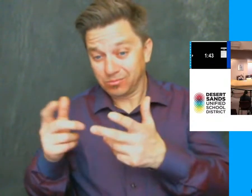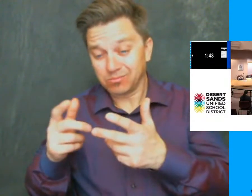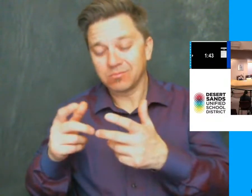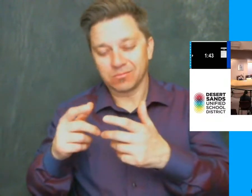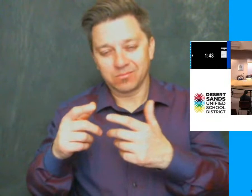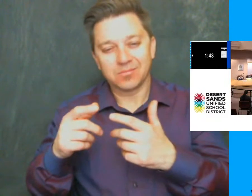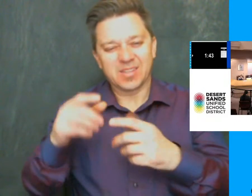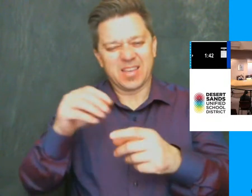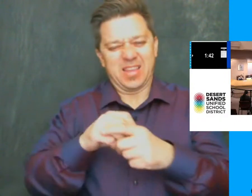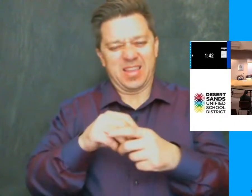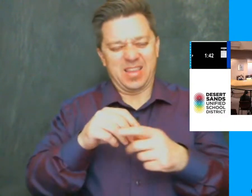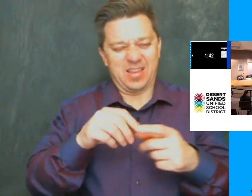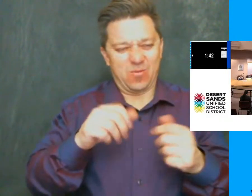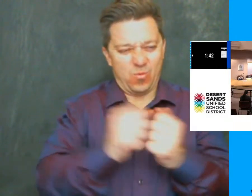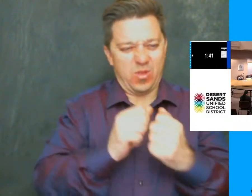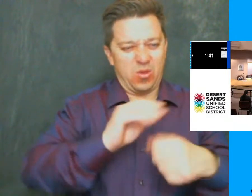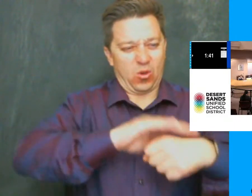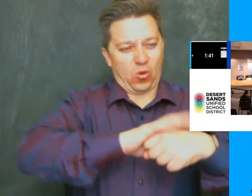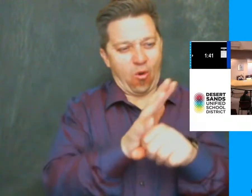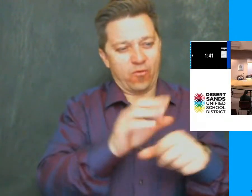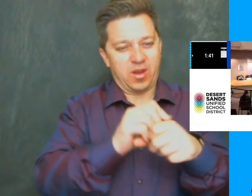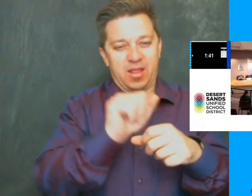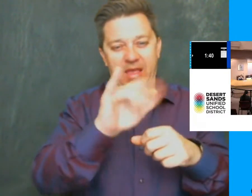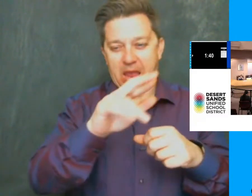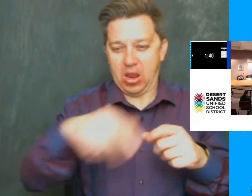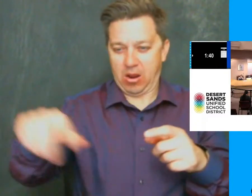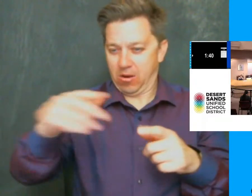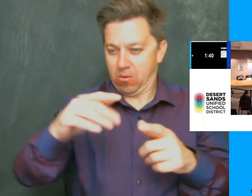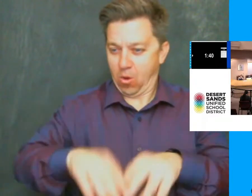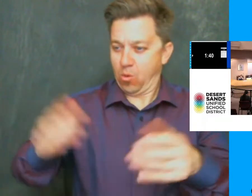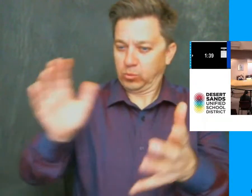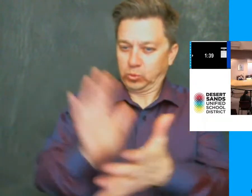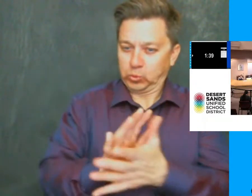schools with a safety plan in place.